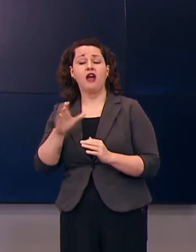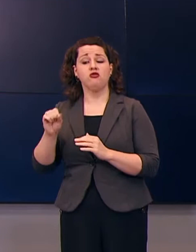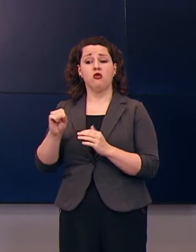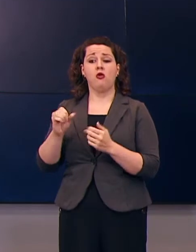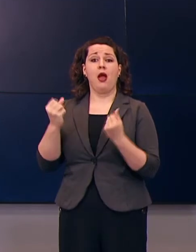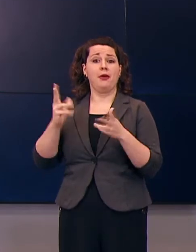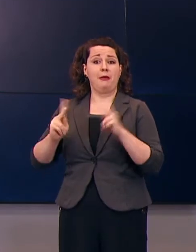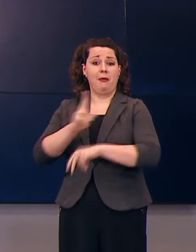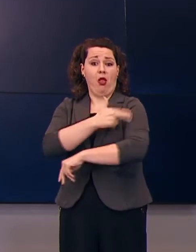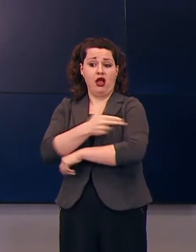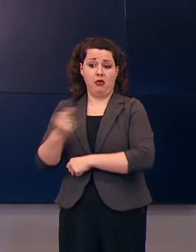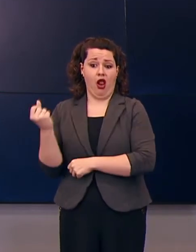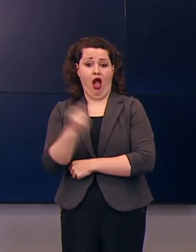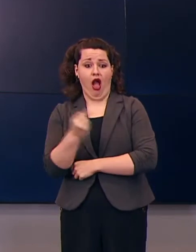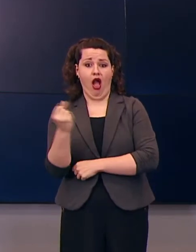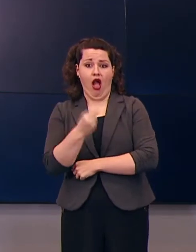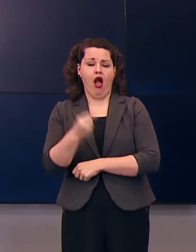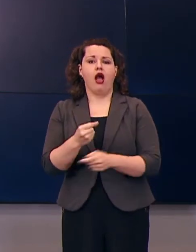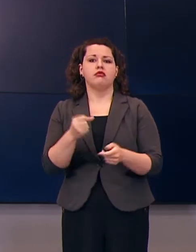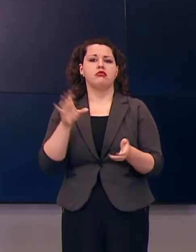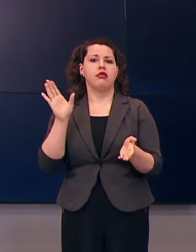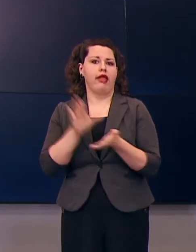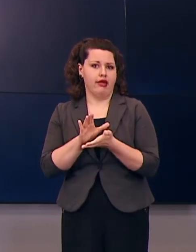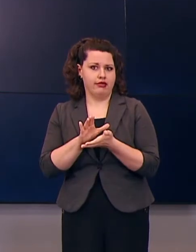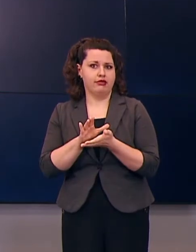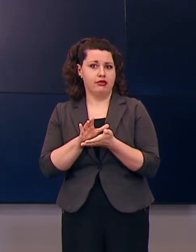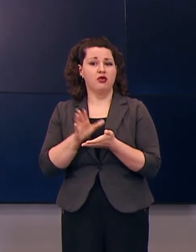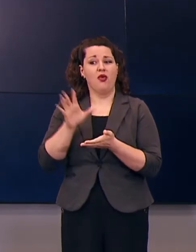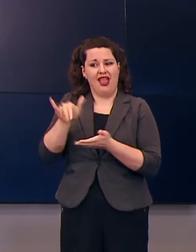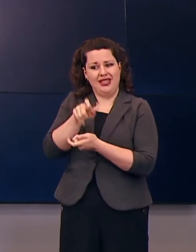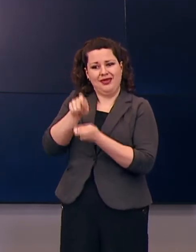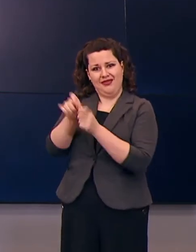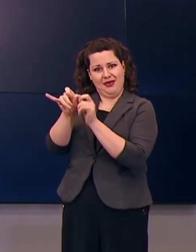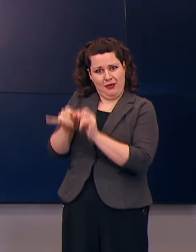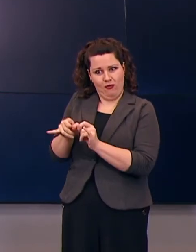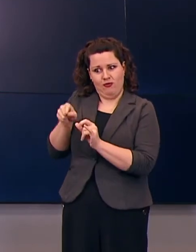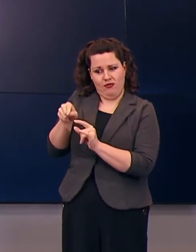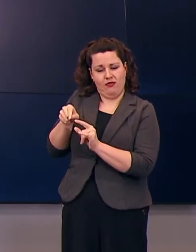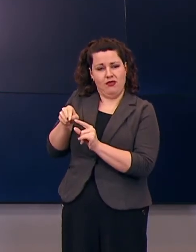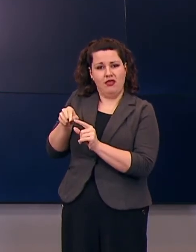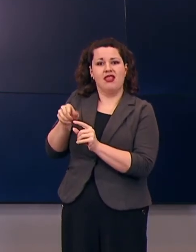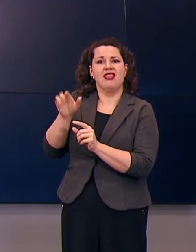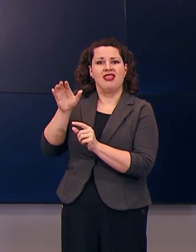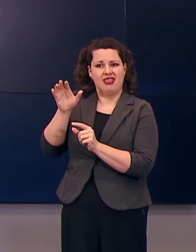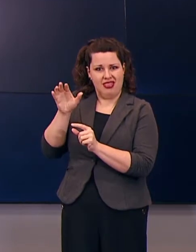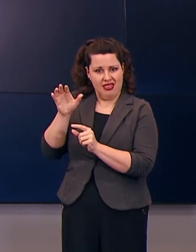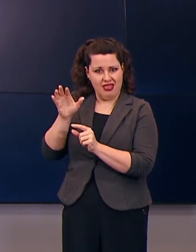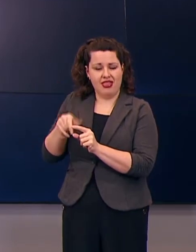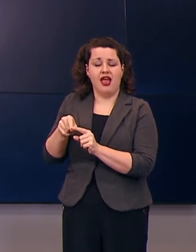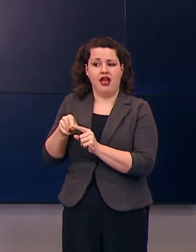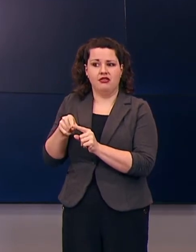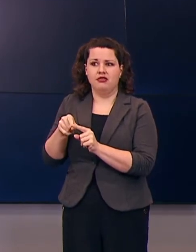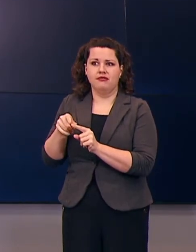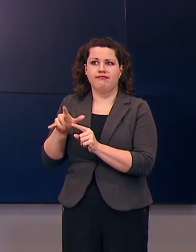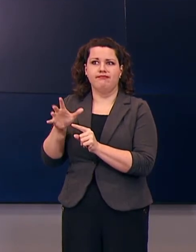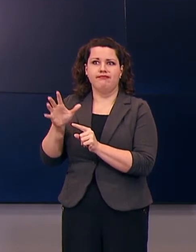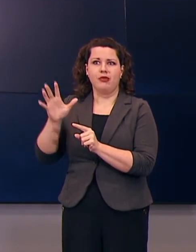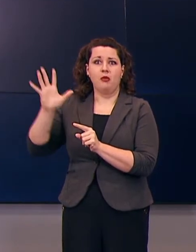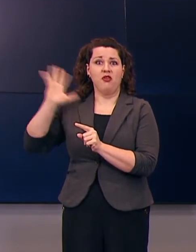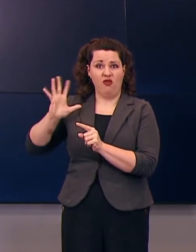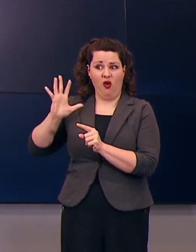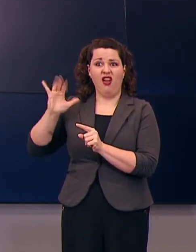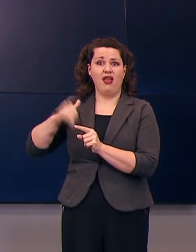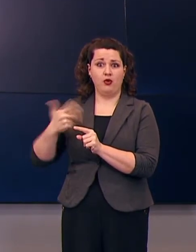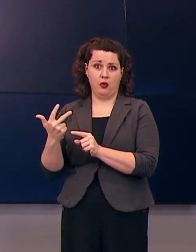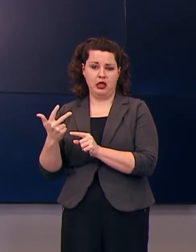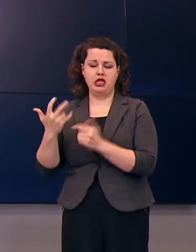hospitalization has gone down, so for that particular metric, that has gone from a 3 to a